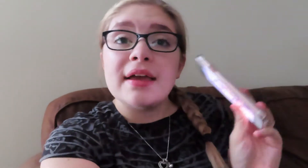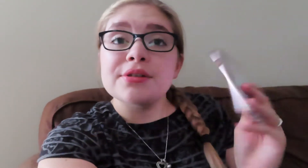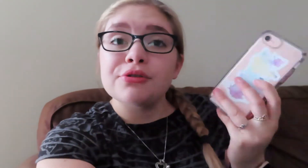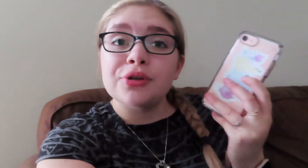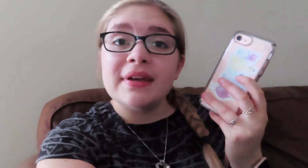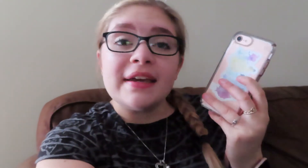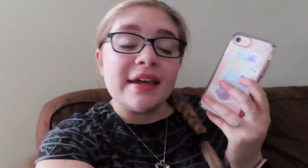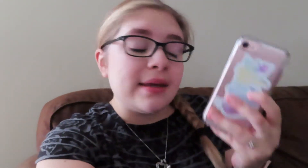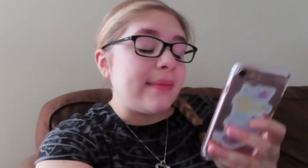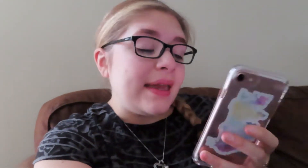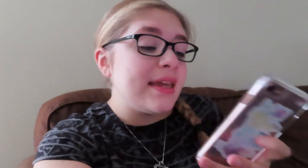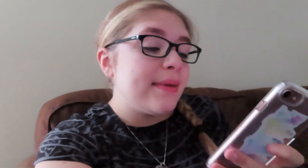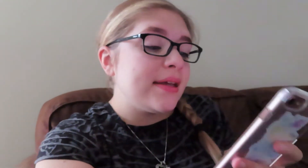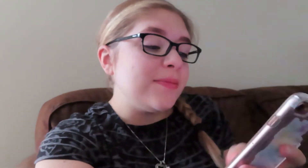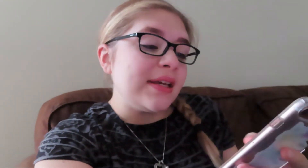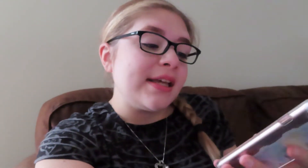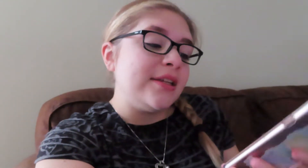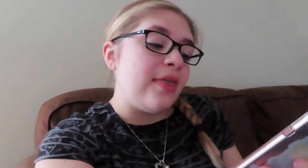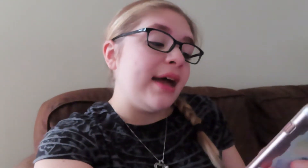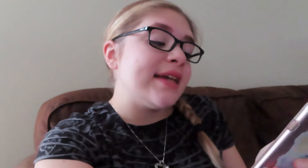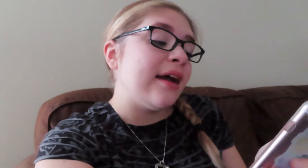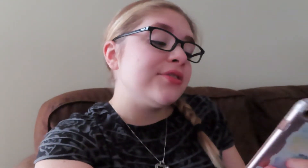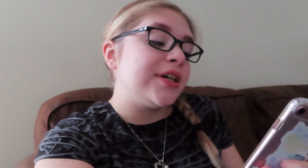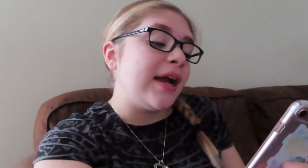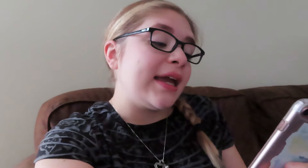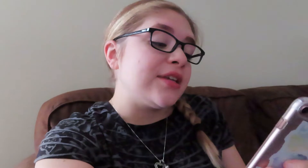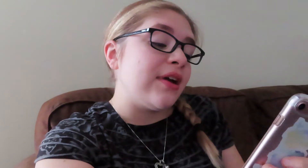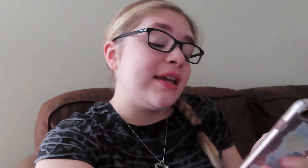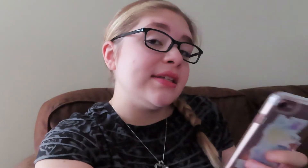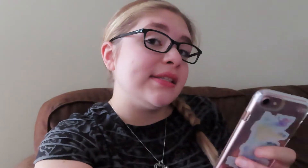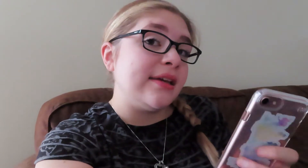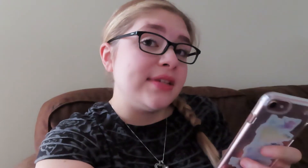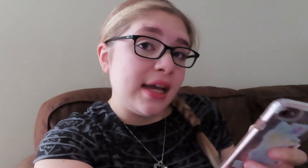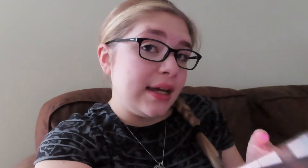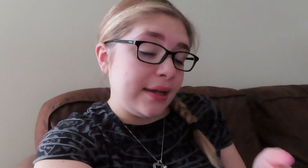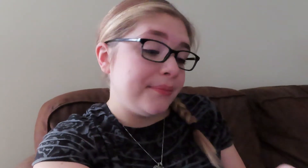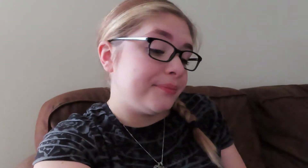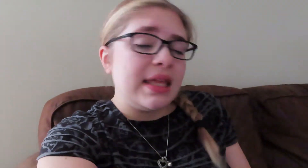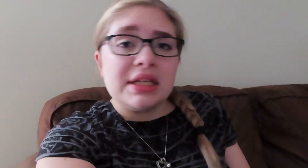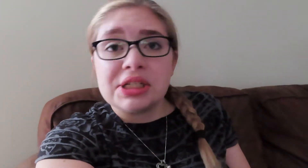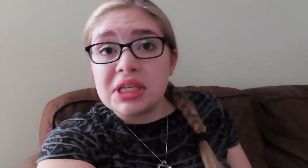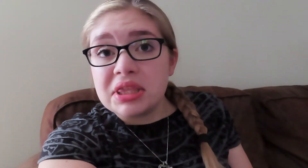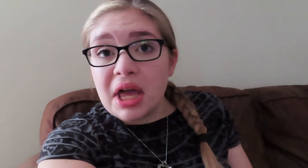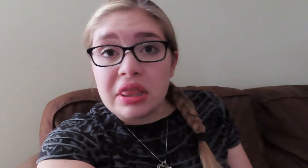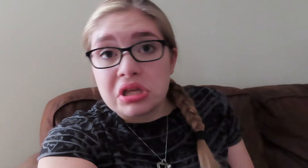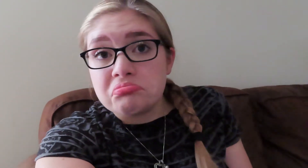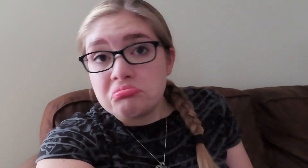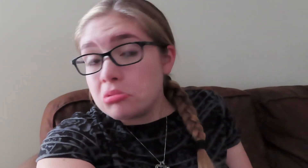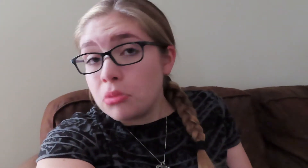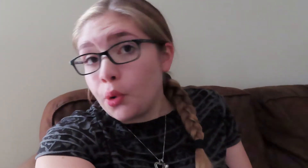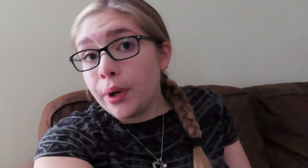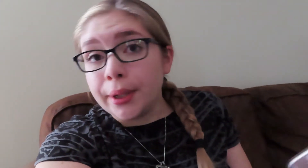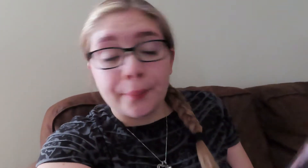social media and my emails because i do that after i get ready to save time and just eat that and go to work